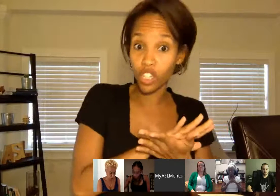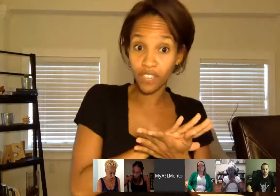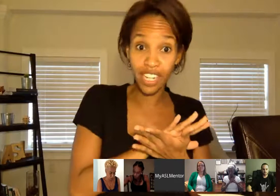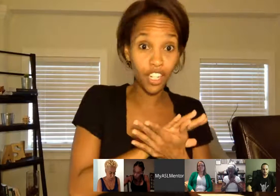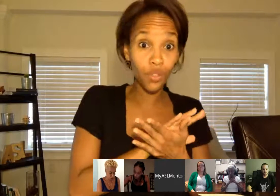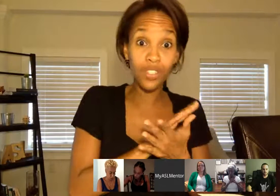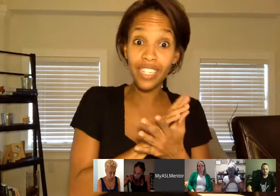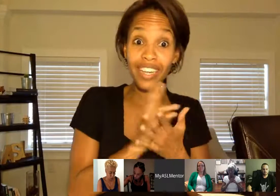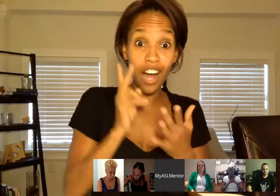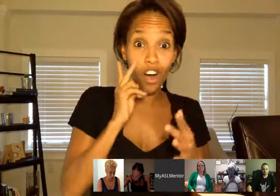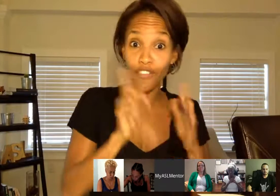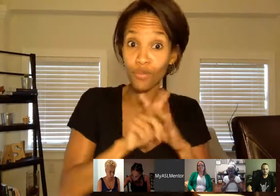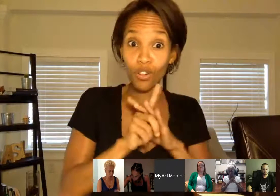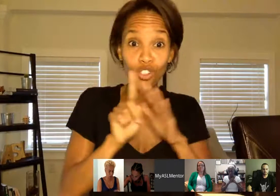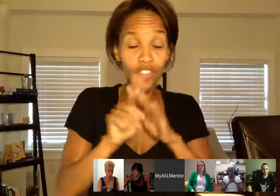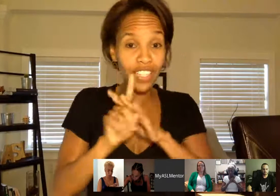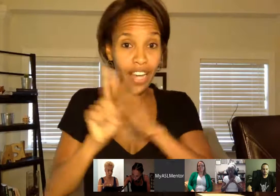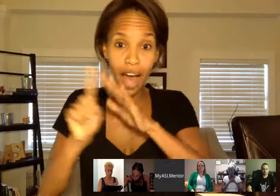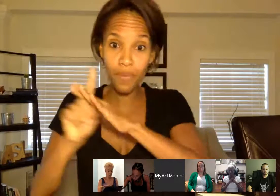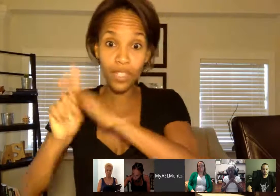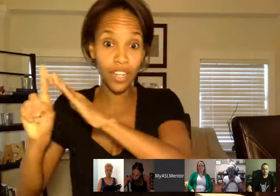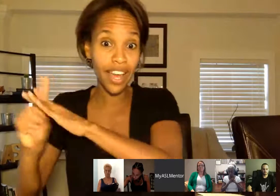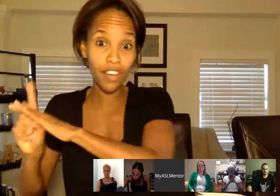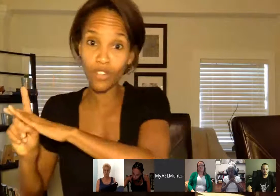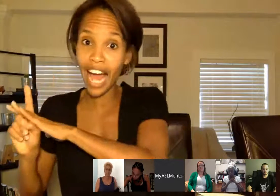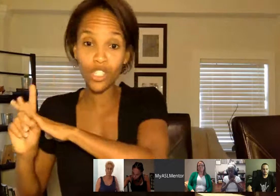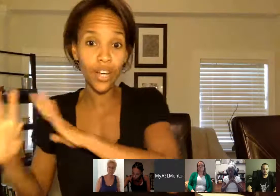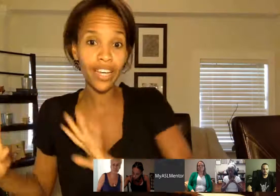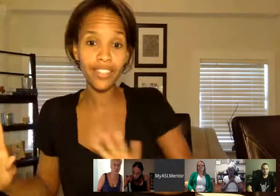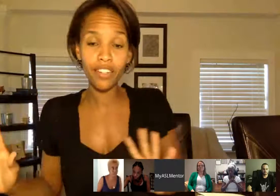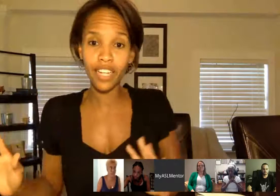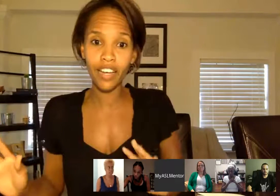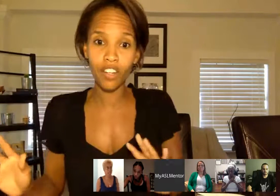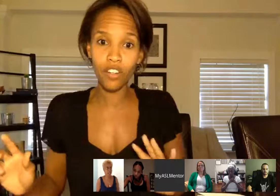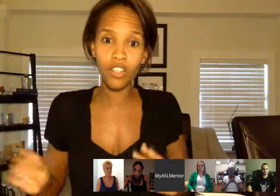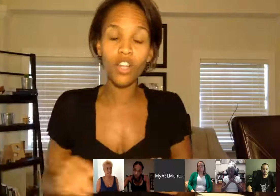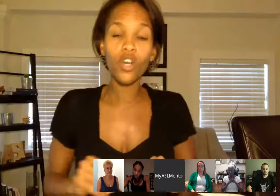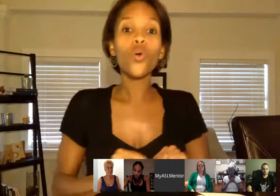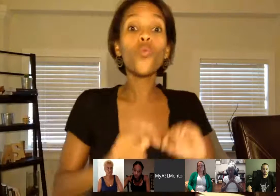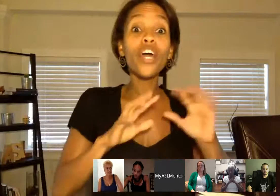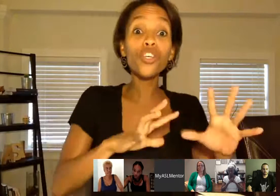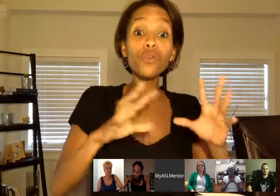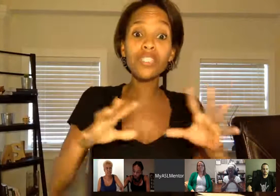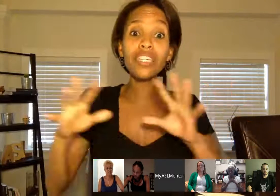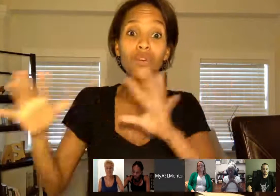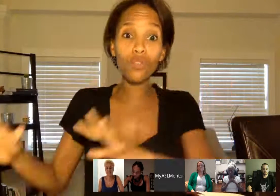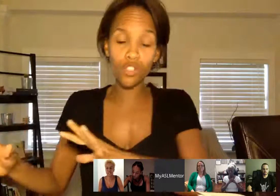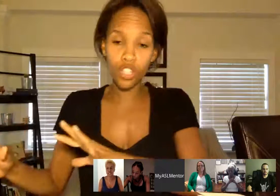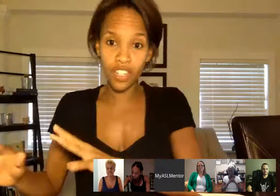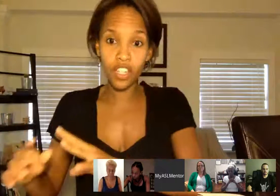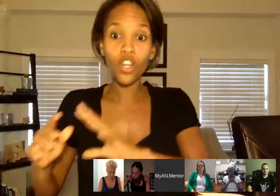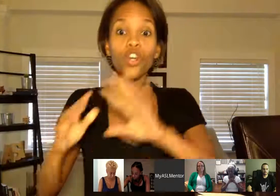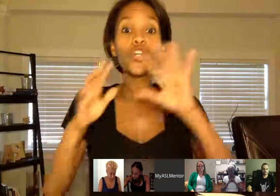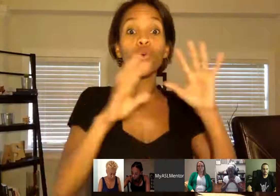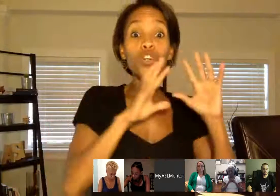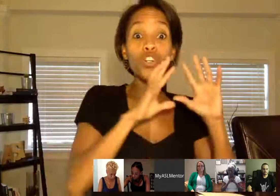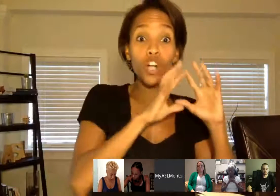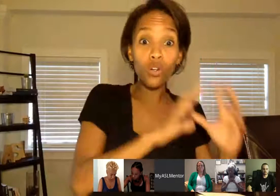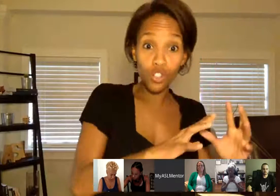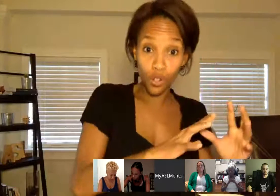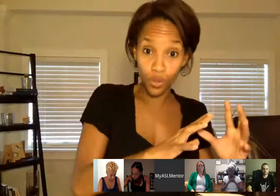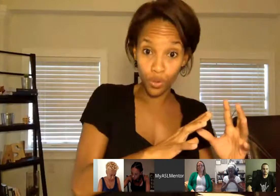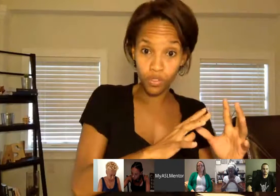role shifting, and you see how often role shifting happens in a natural ASL dialogue, when you see role shifting,